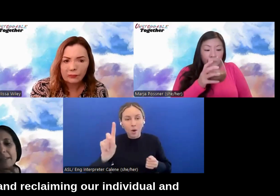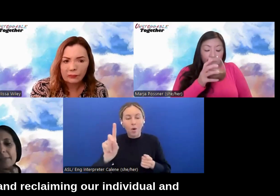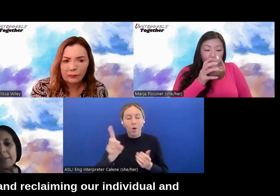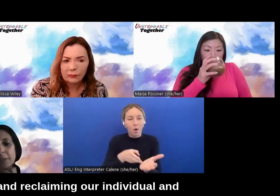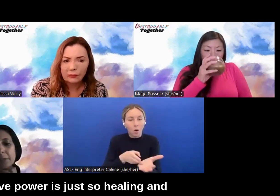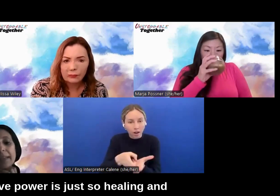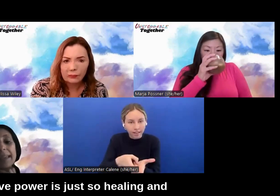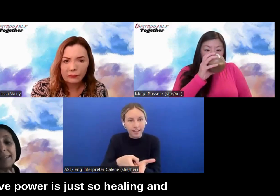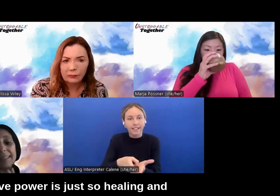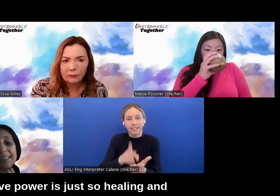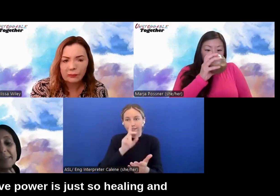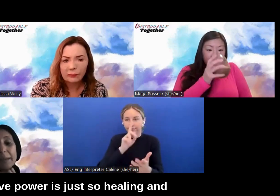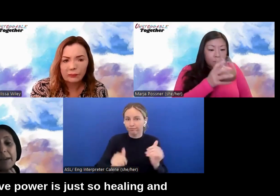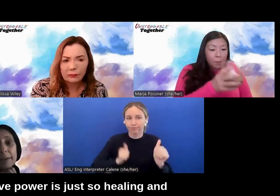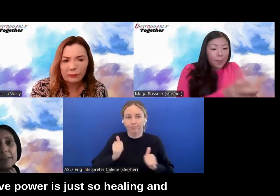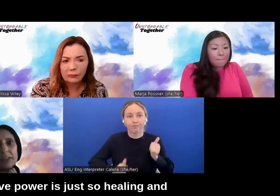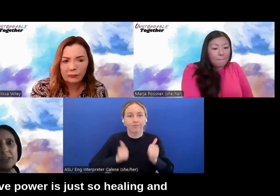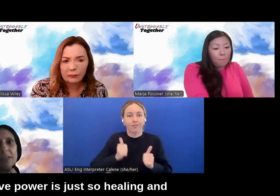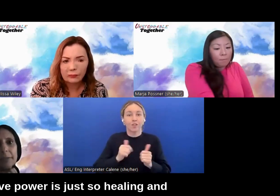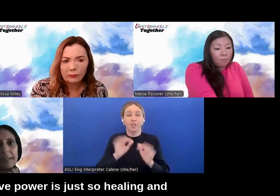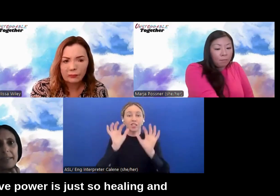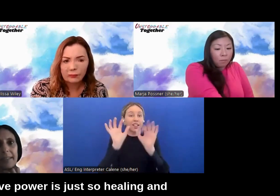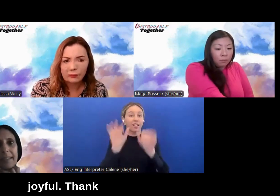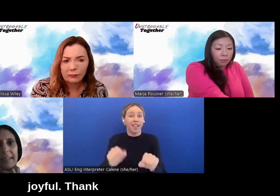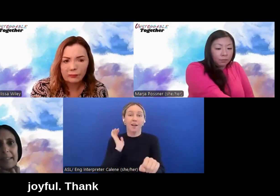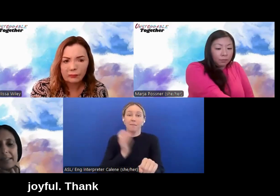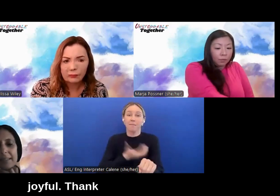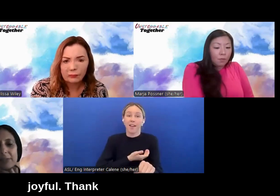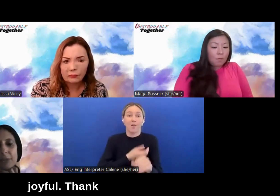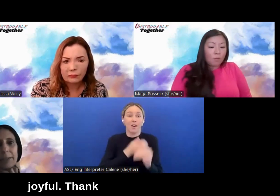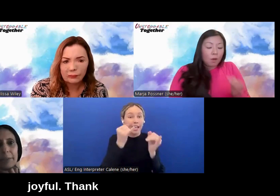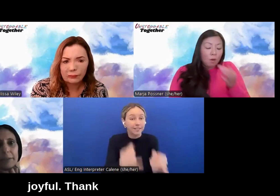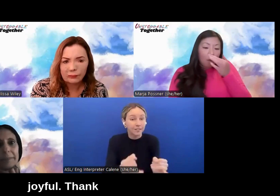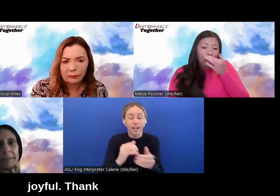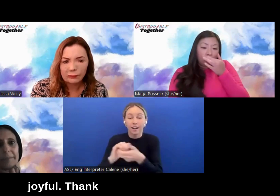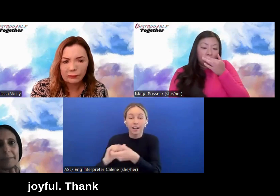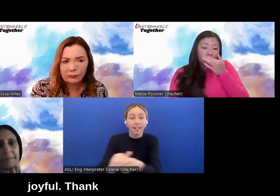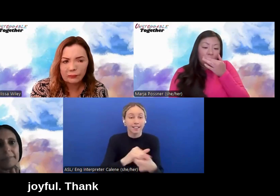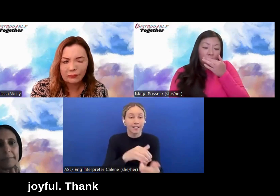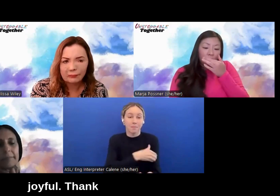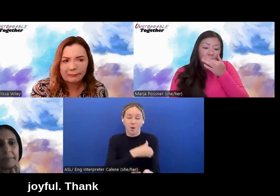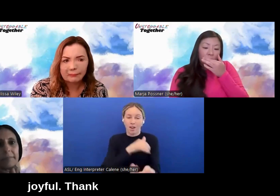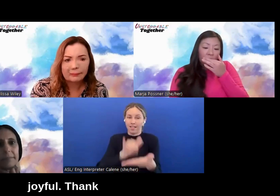our individual and collective power is just so healing and joyful.